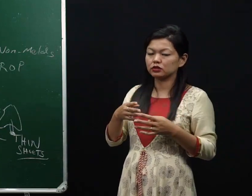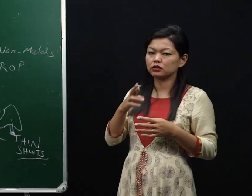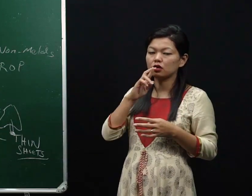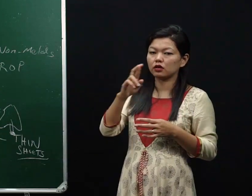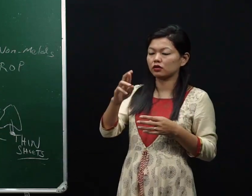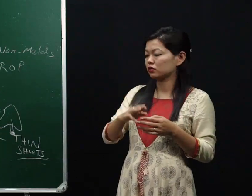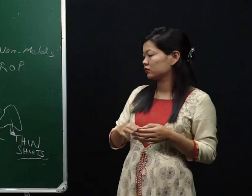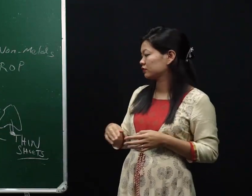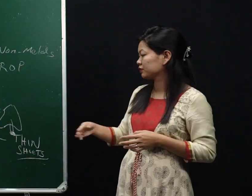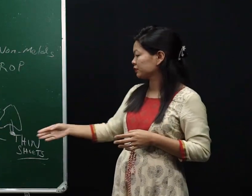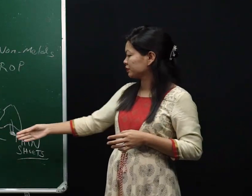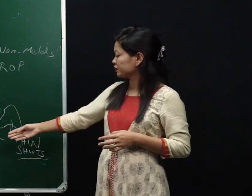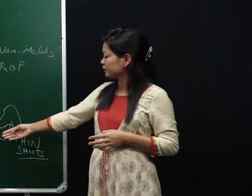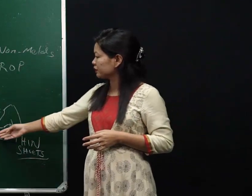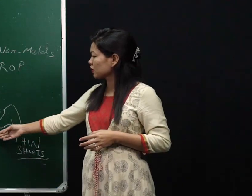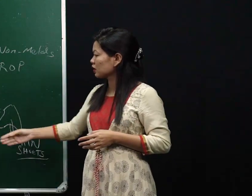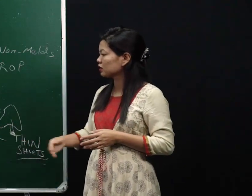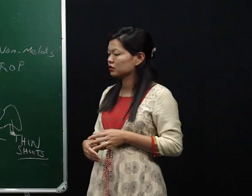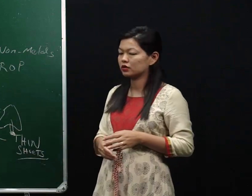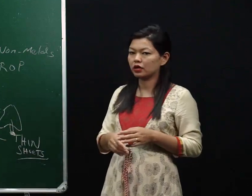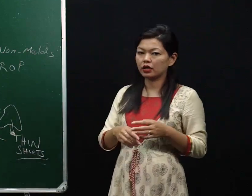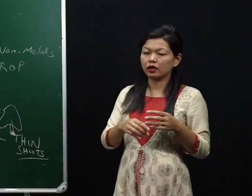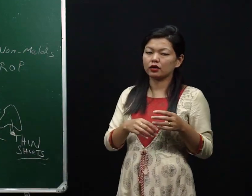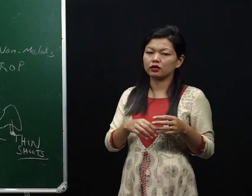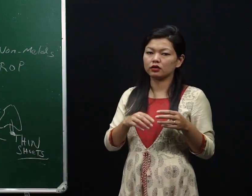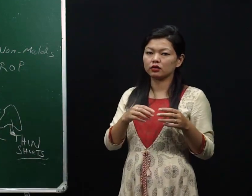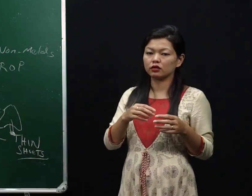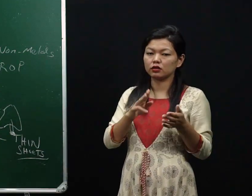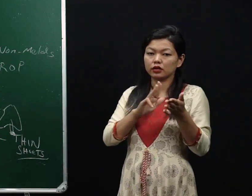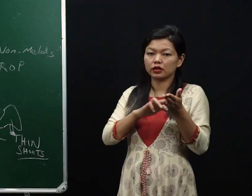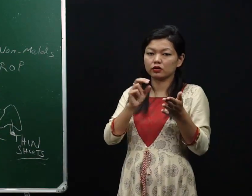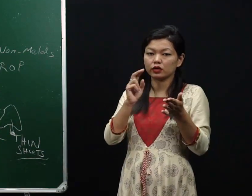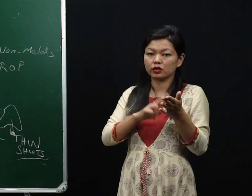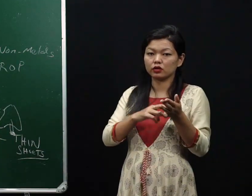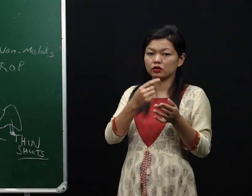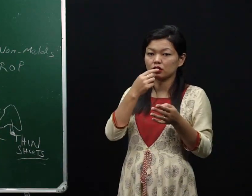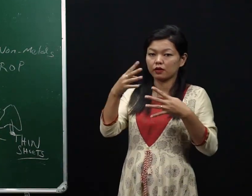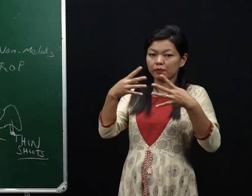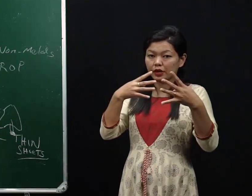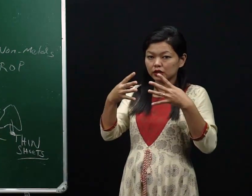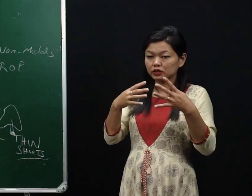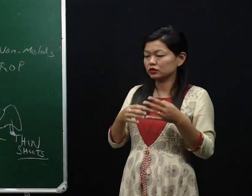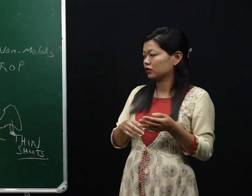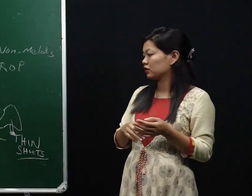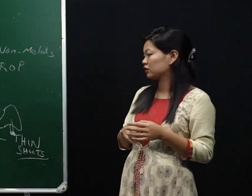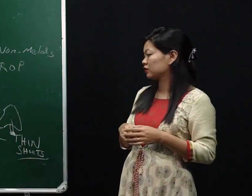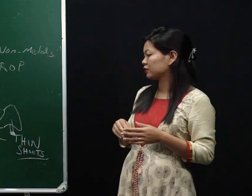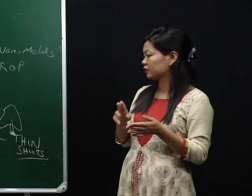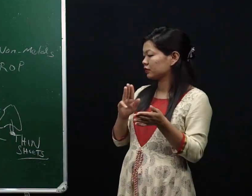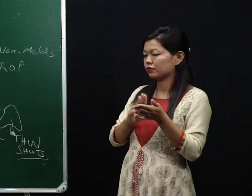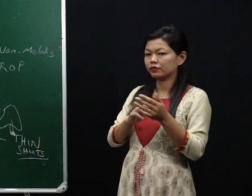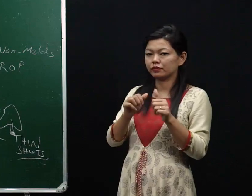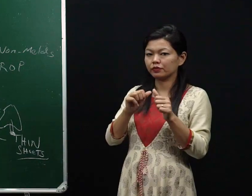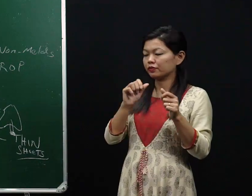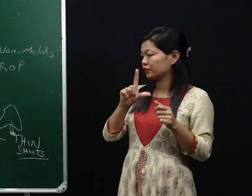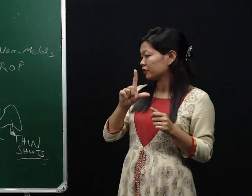And non-metals are non-malleable. Clear? Okay. Now the next property would be ductility.